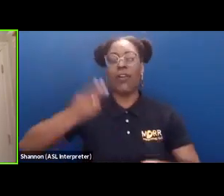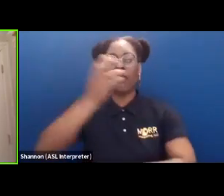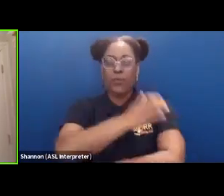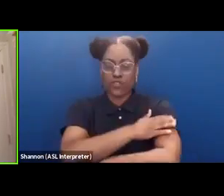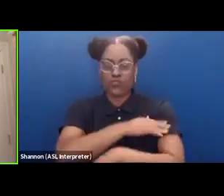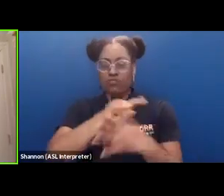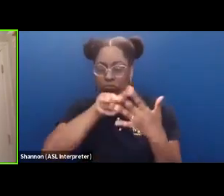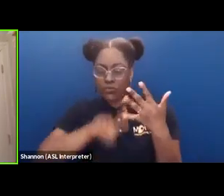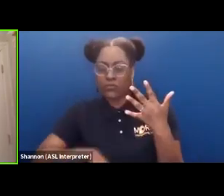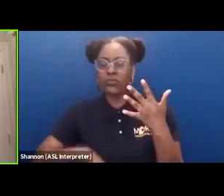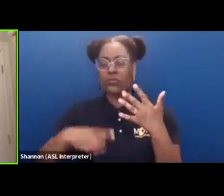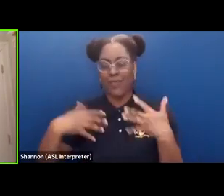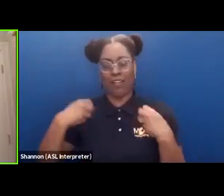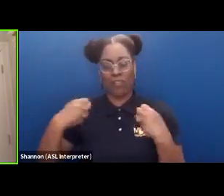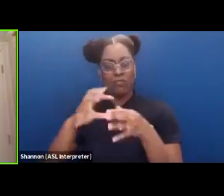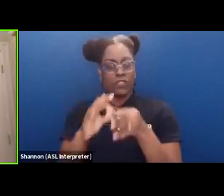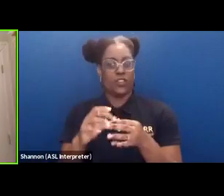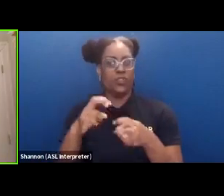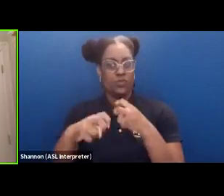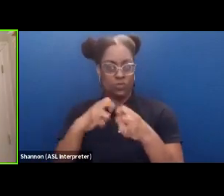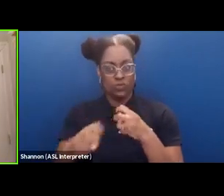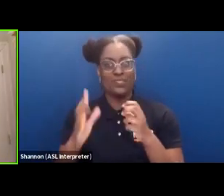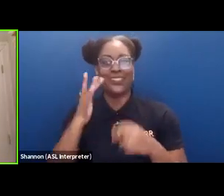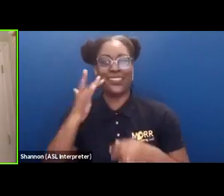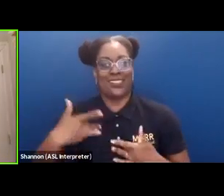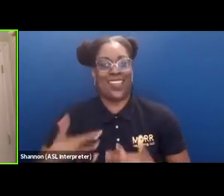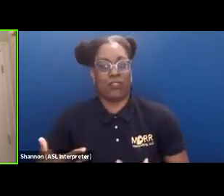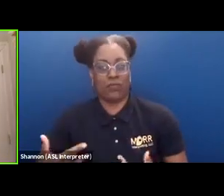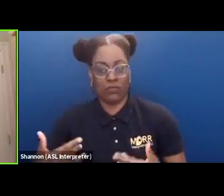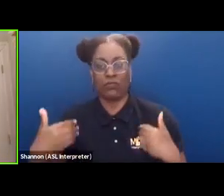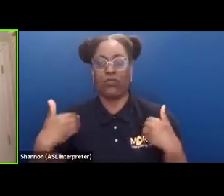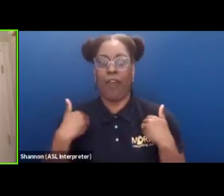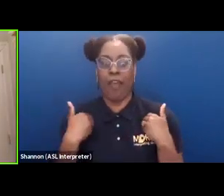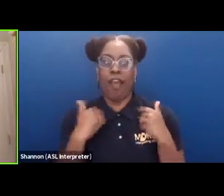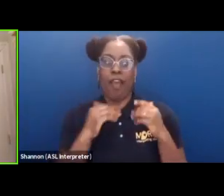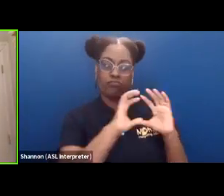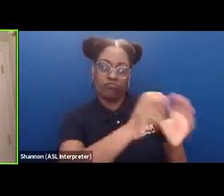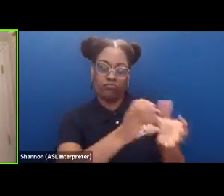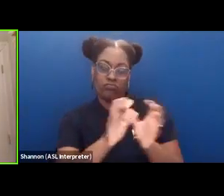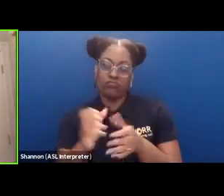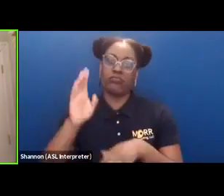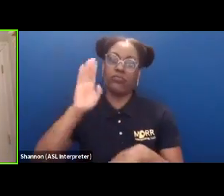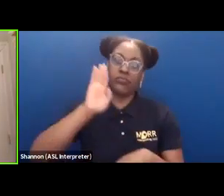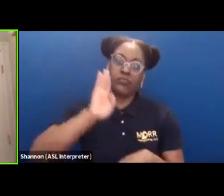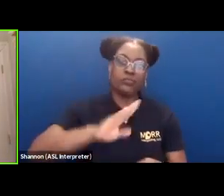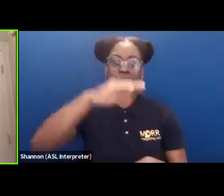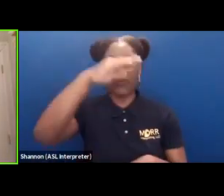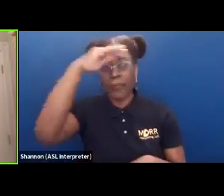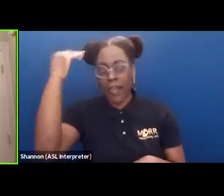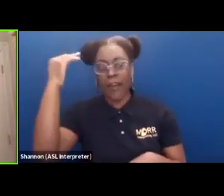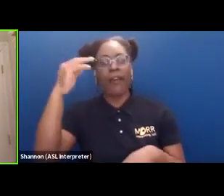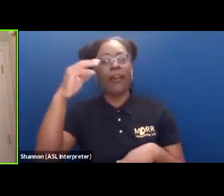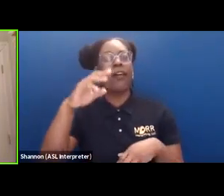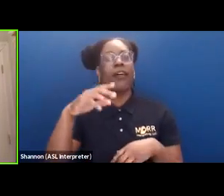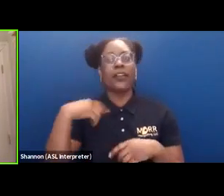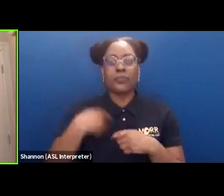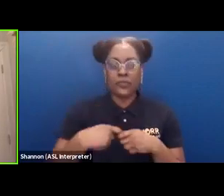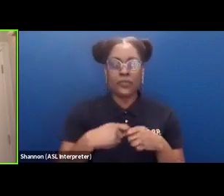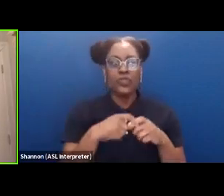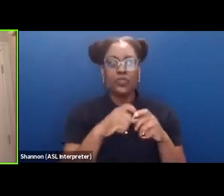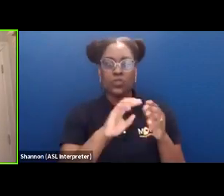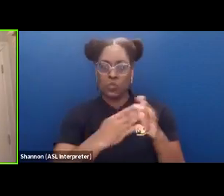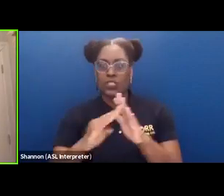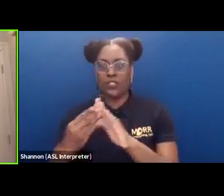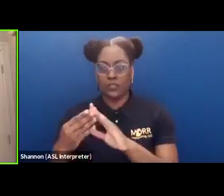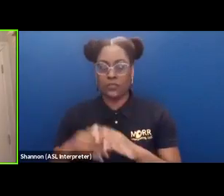for nothing that the idea that, oh, well, you know, it's only people with these diseases who are going to die, right? I can say with